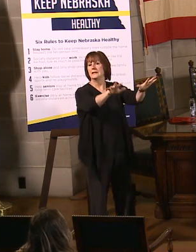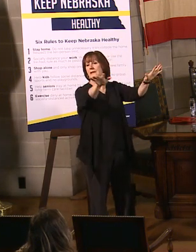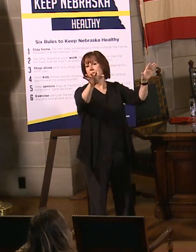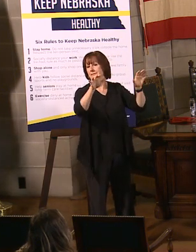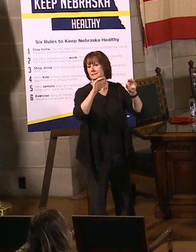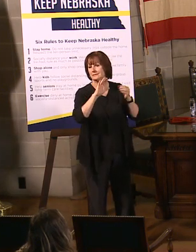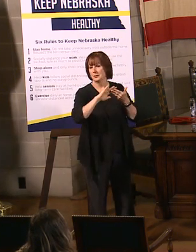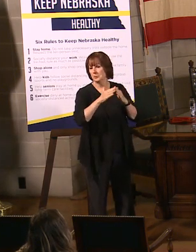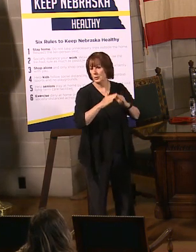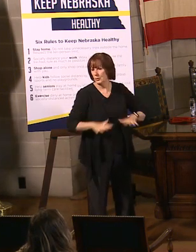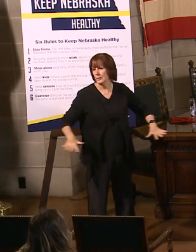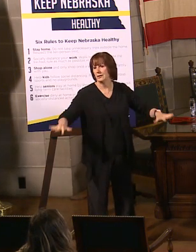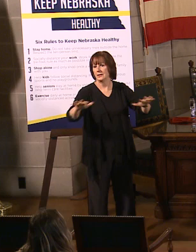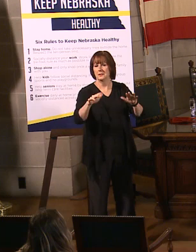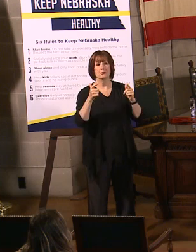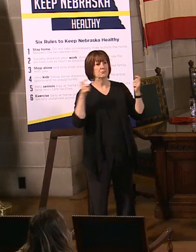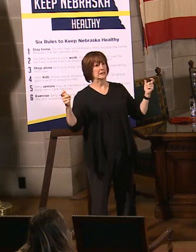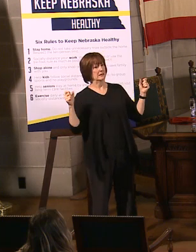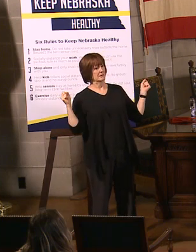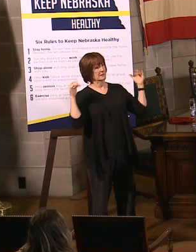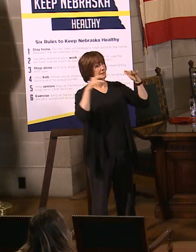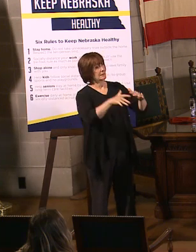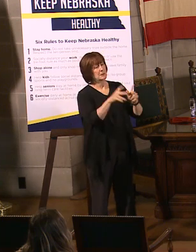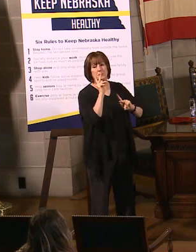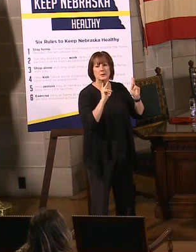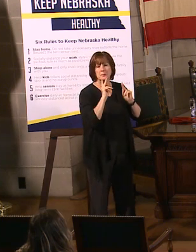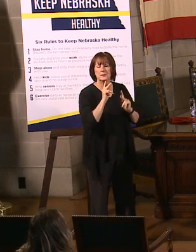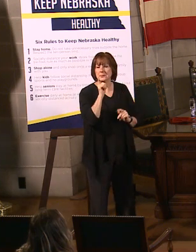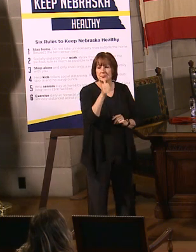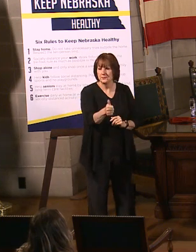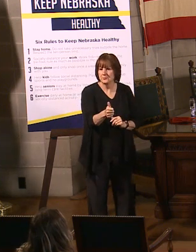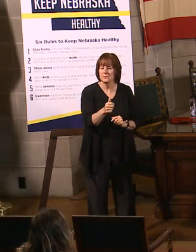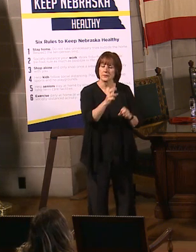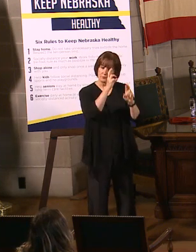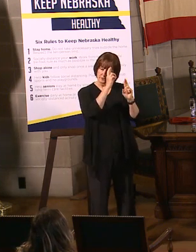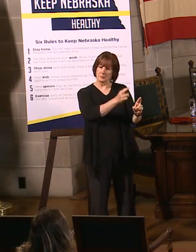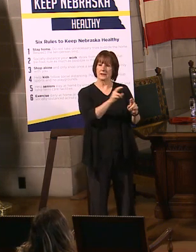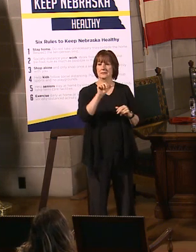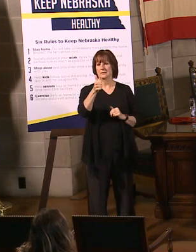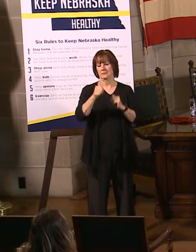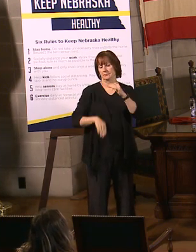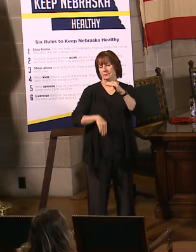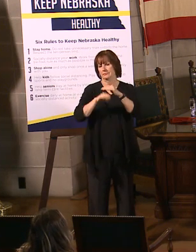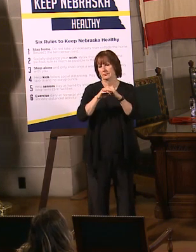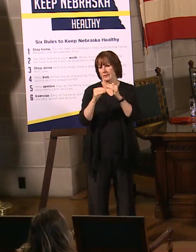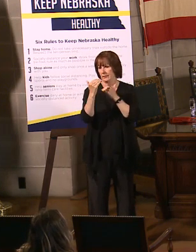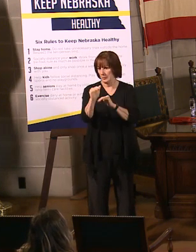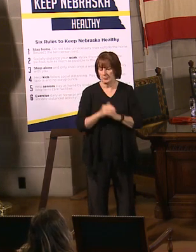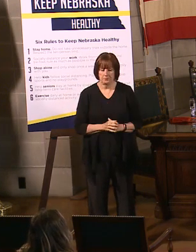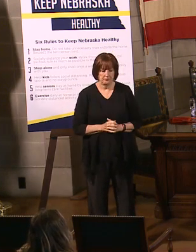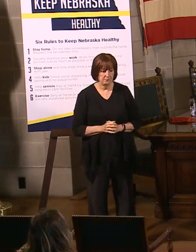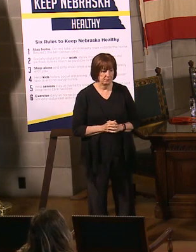community by those big celebrations. So please continue to remember and respect the 10-person rule.